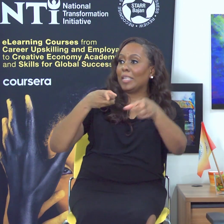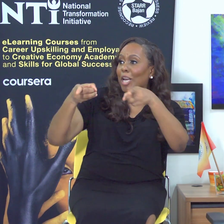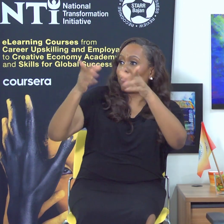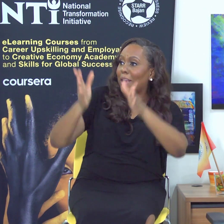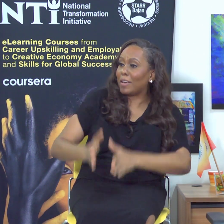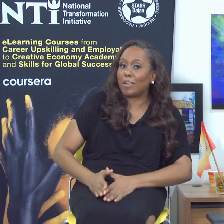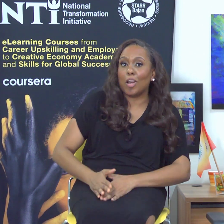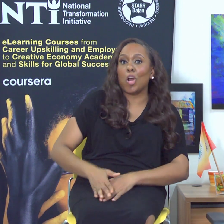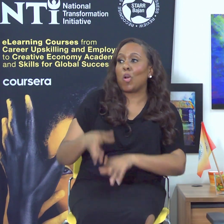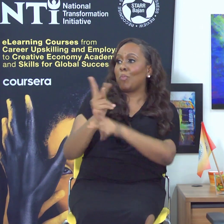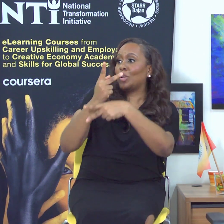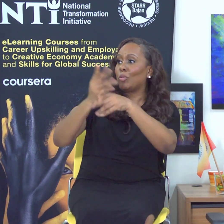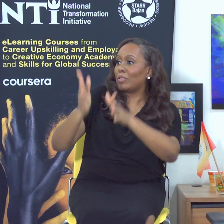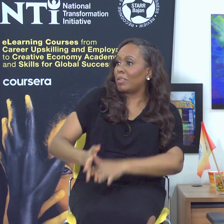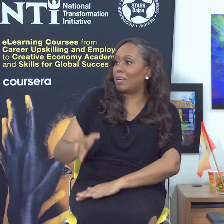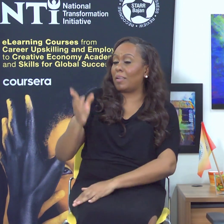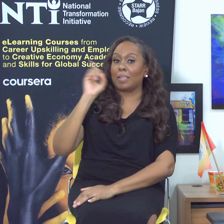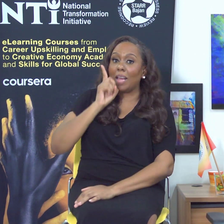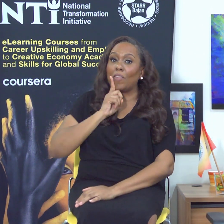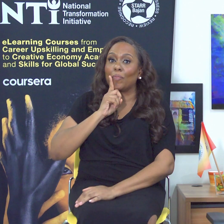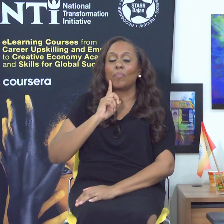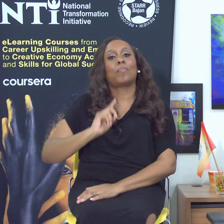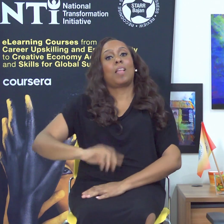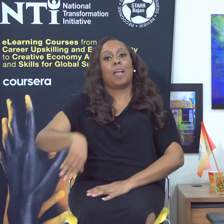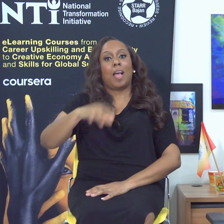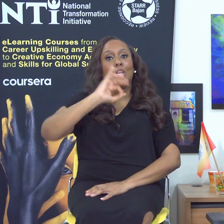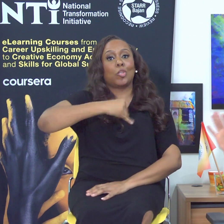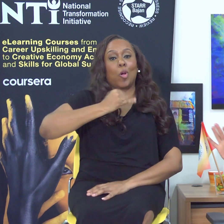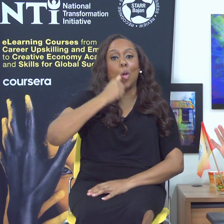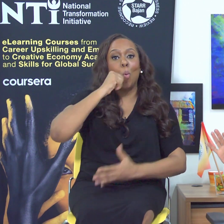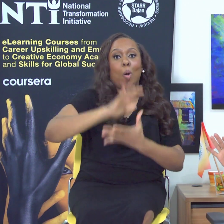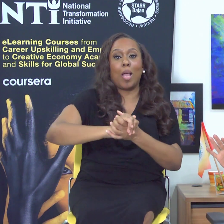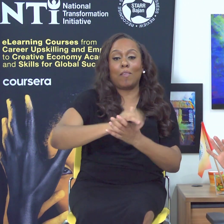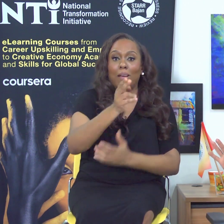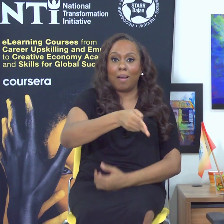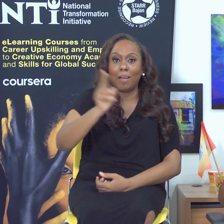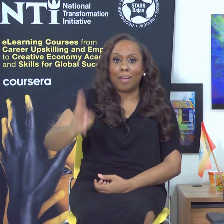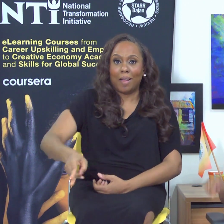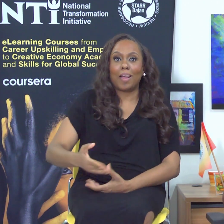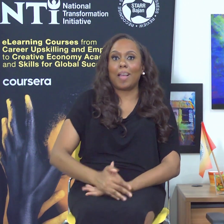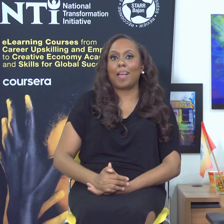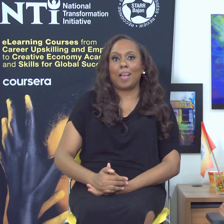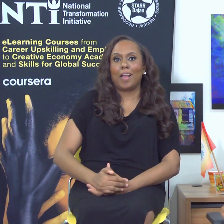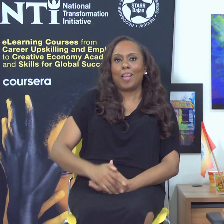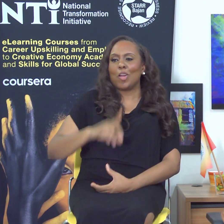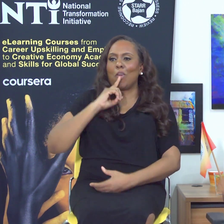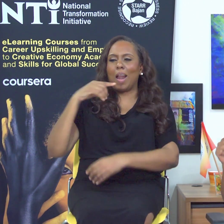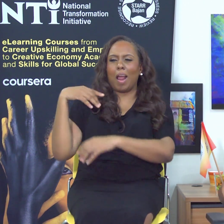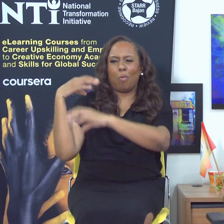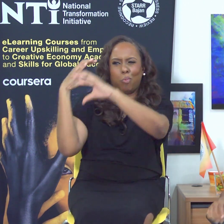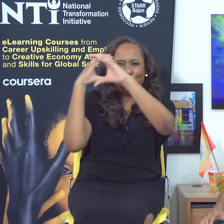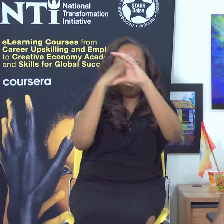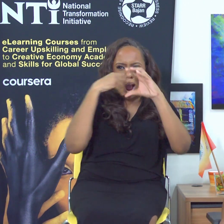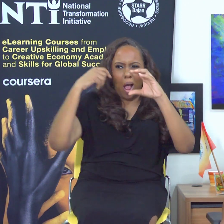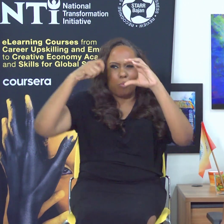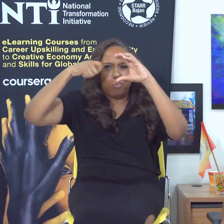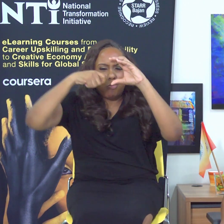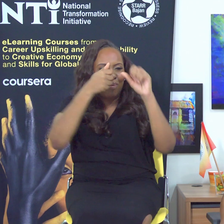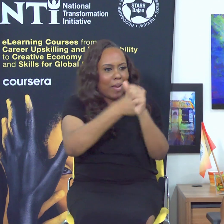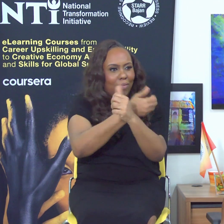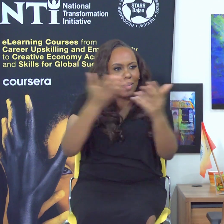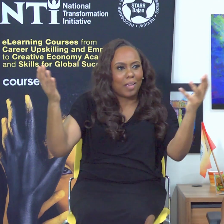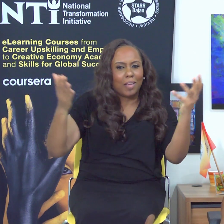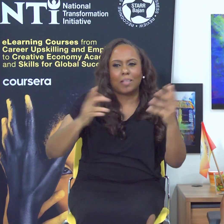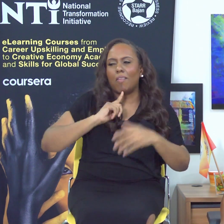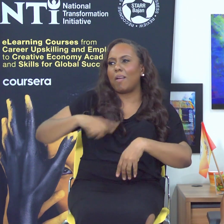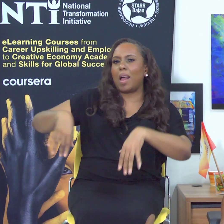producer. He is deaf, and Joy, his wife, is hard of hearing, and they're both behind the camera making things happen for this production. So big